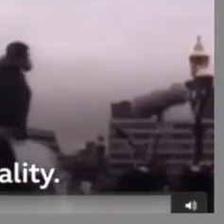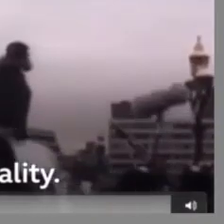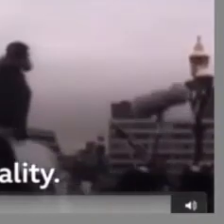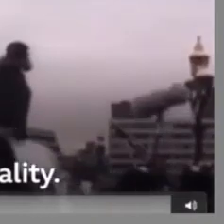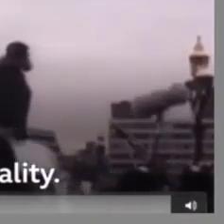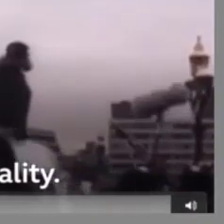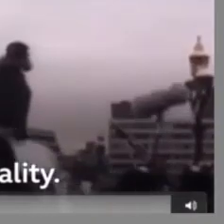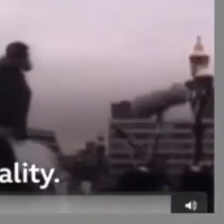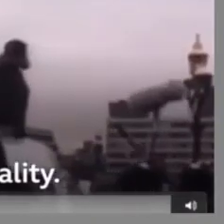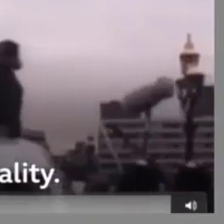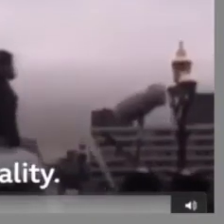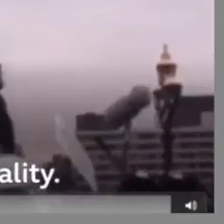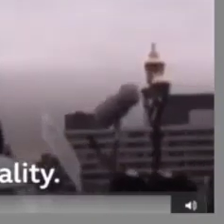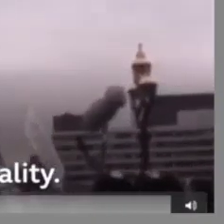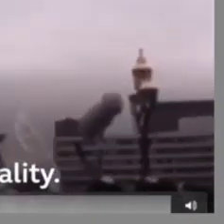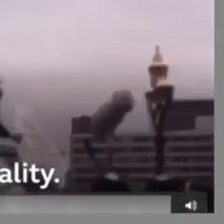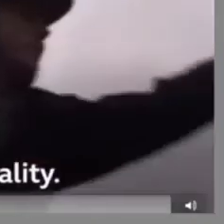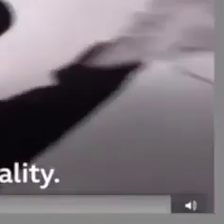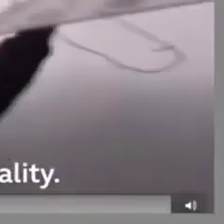equality.